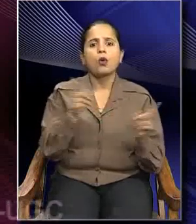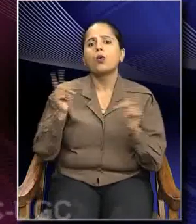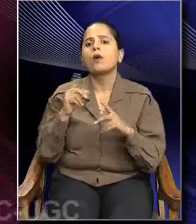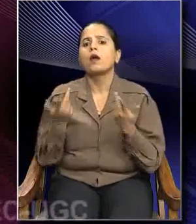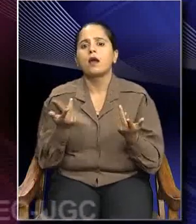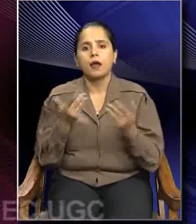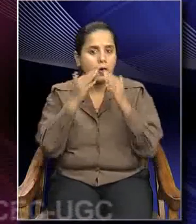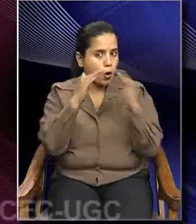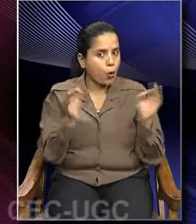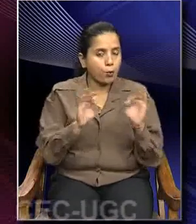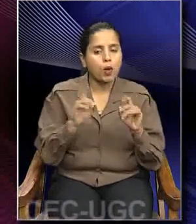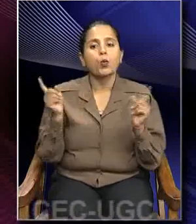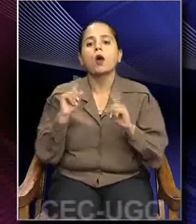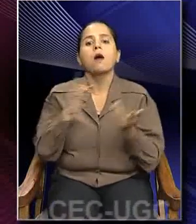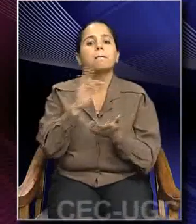not at home?